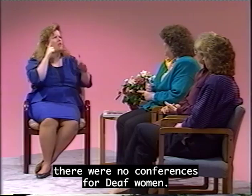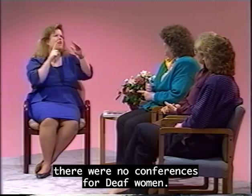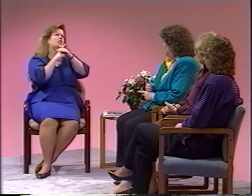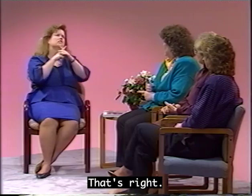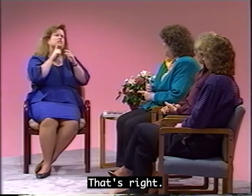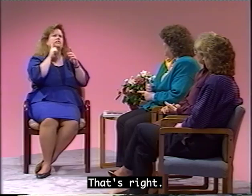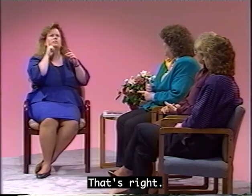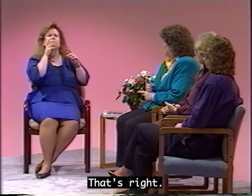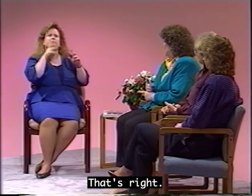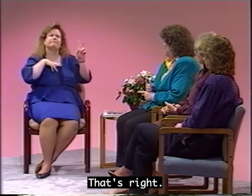right.